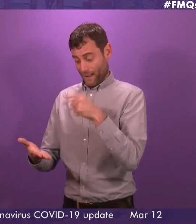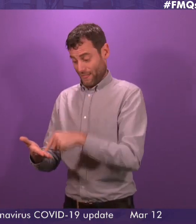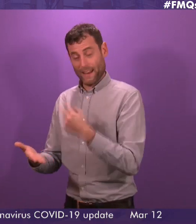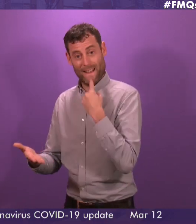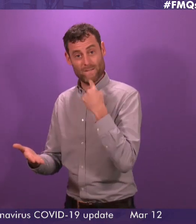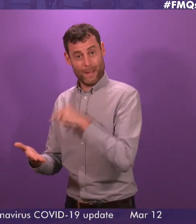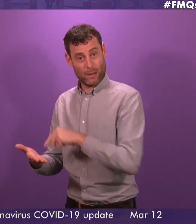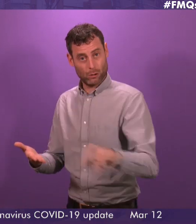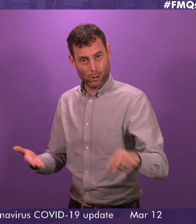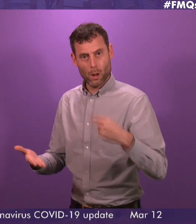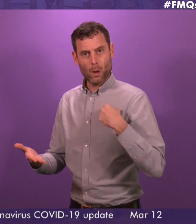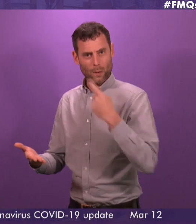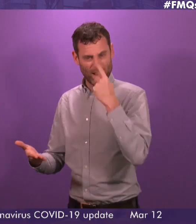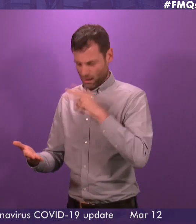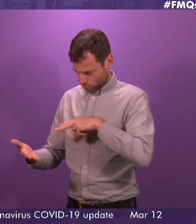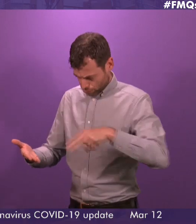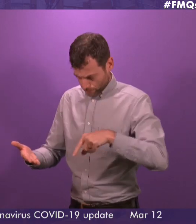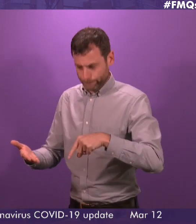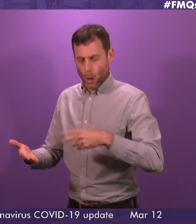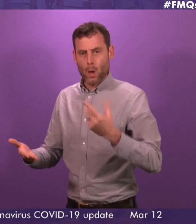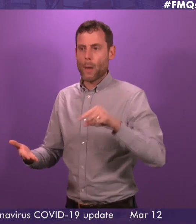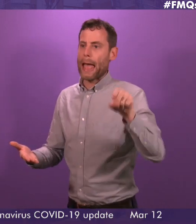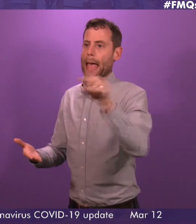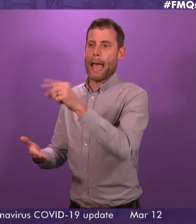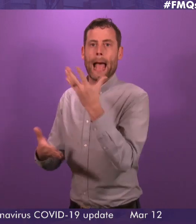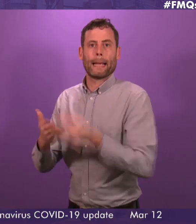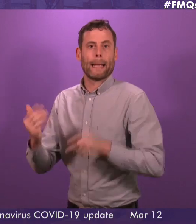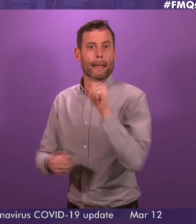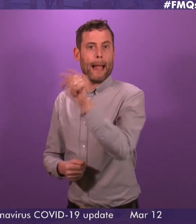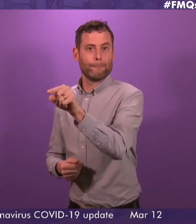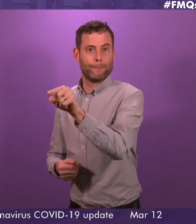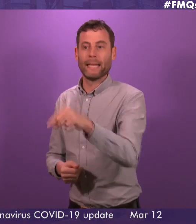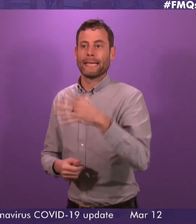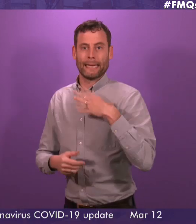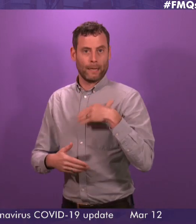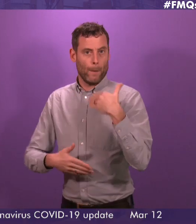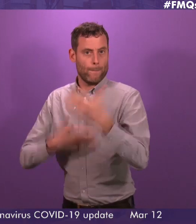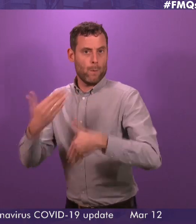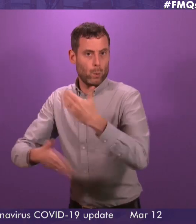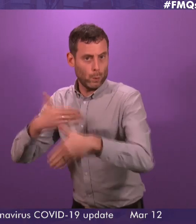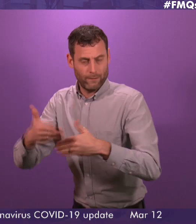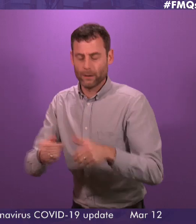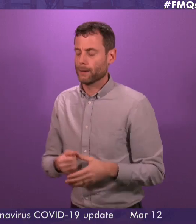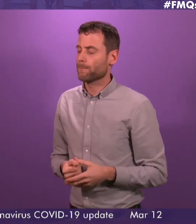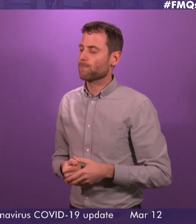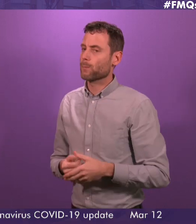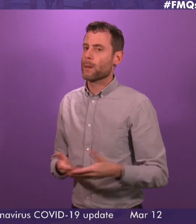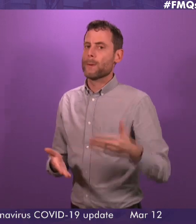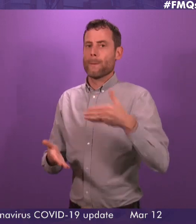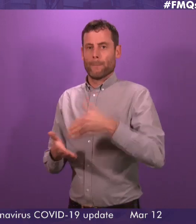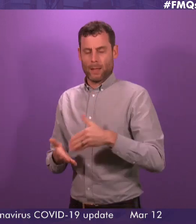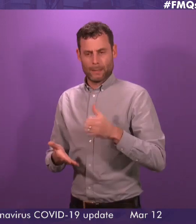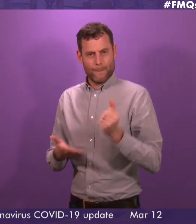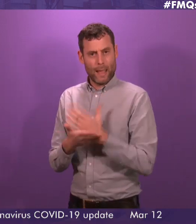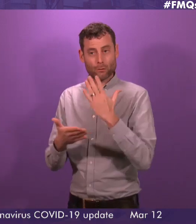in that provision and take steps in order to fill those gaps. And we will make sure that the